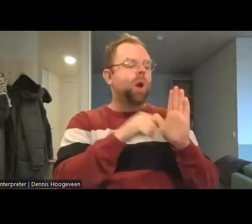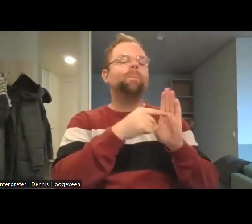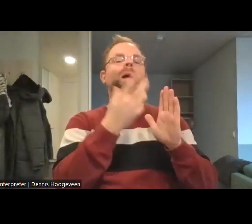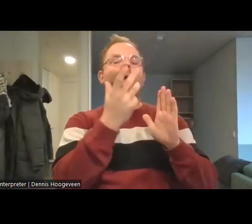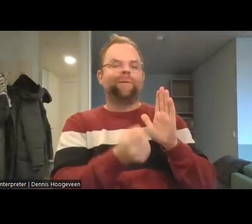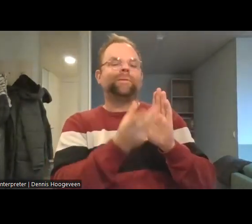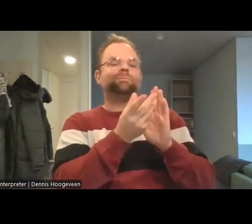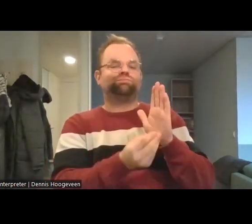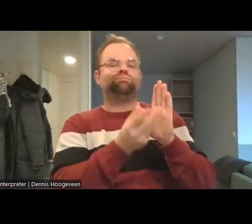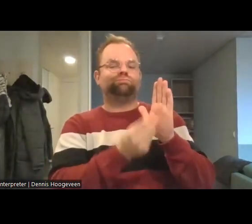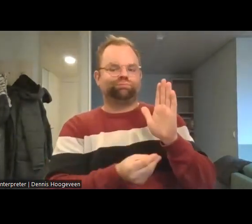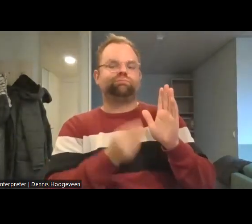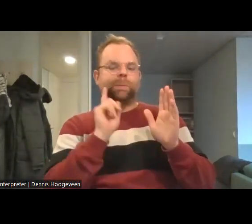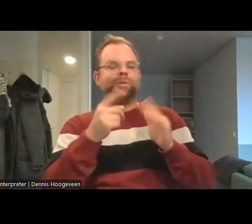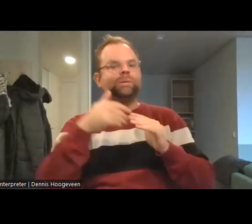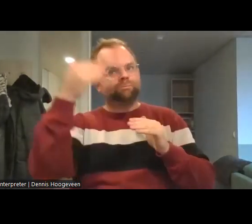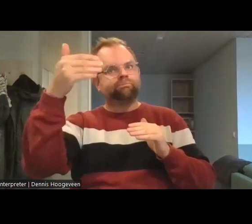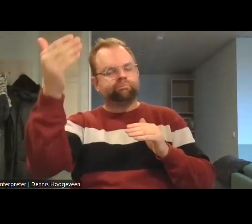add some intentional